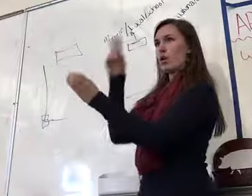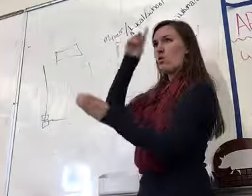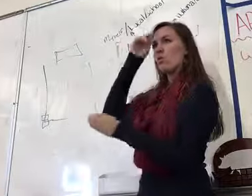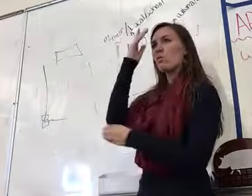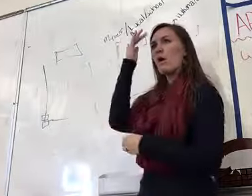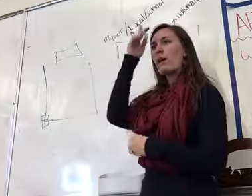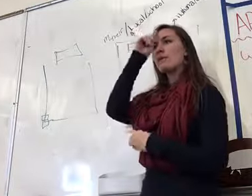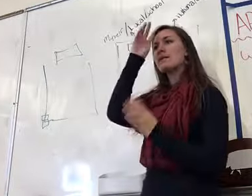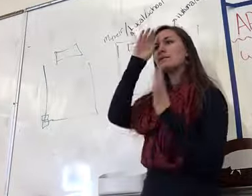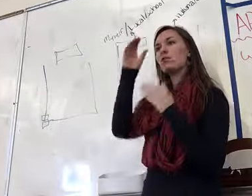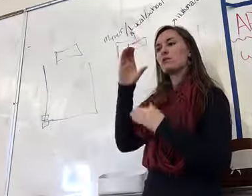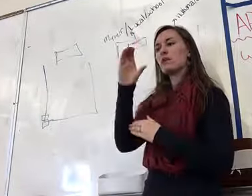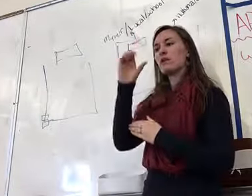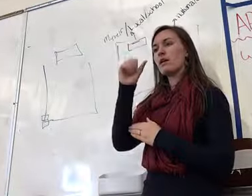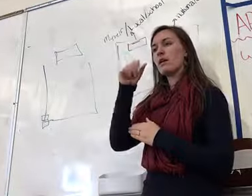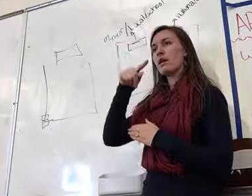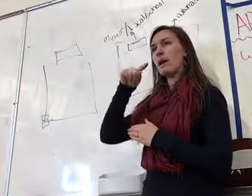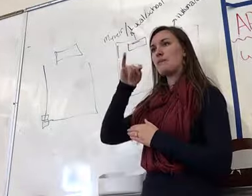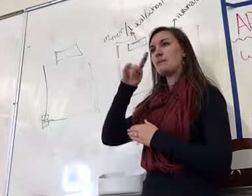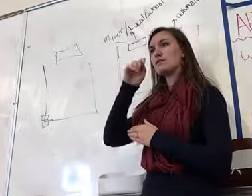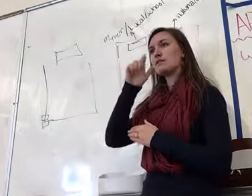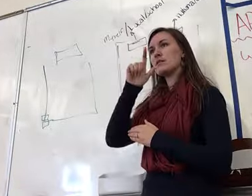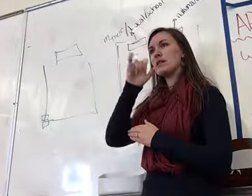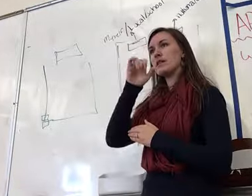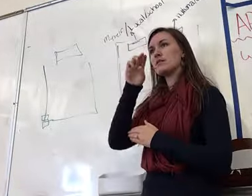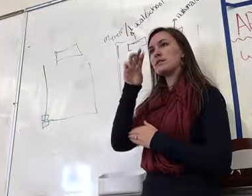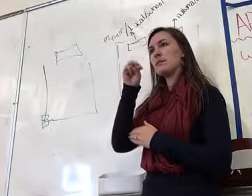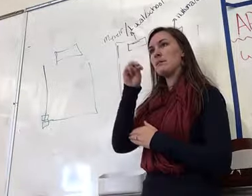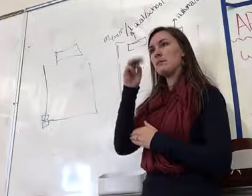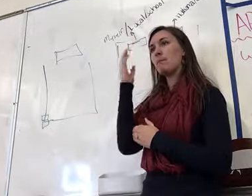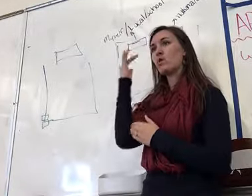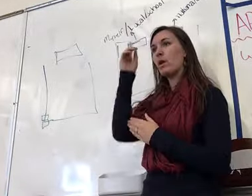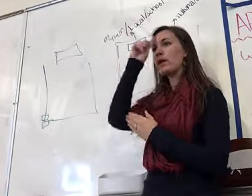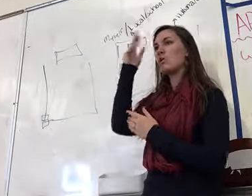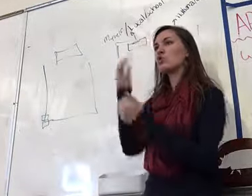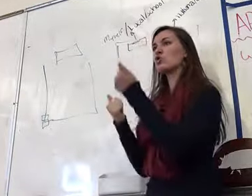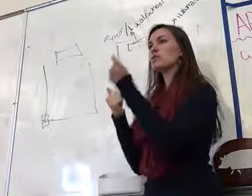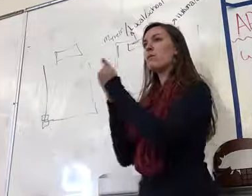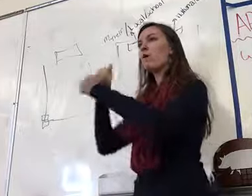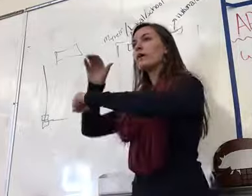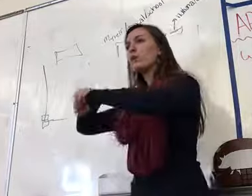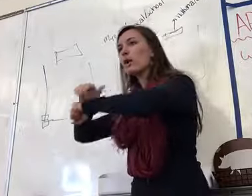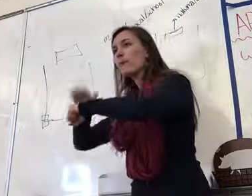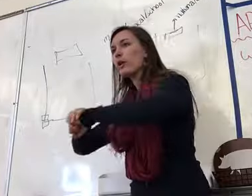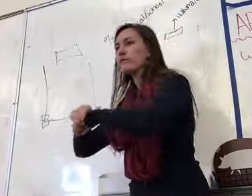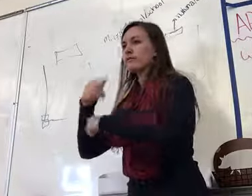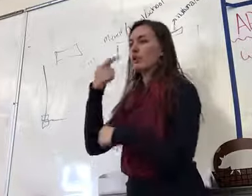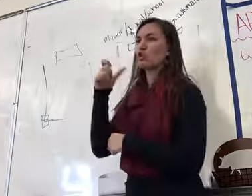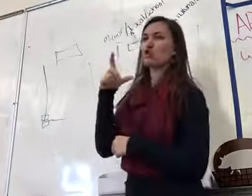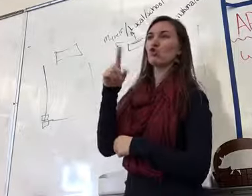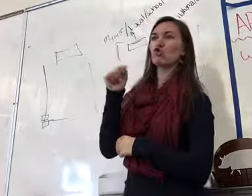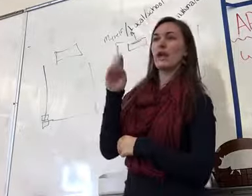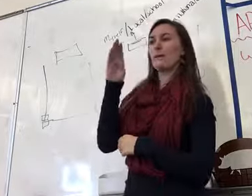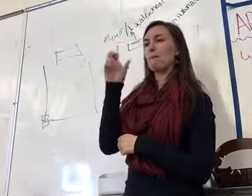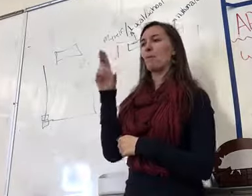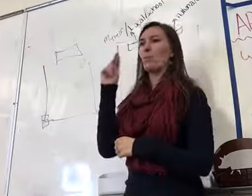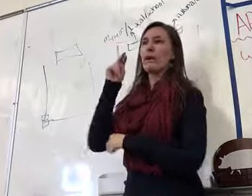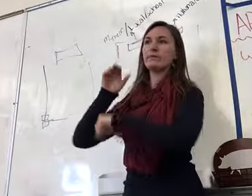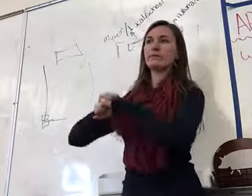but in particular, he's going to want to support Great Britain. The thing about the Citizen Genet affair and the French Revolution, though, is that is